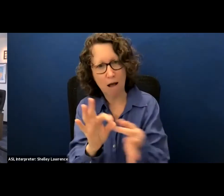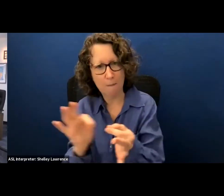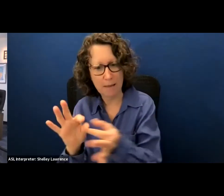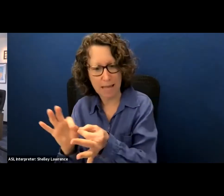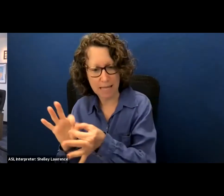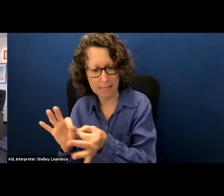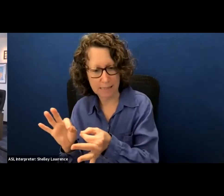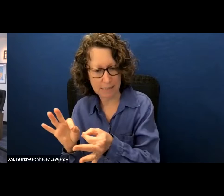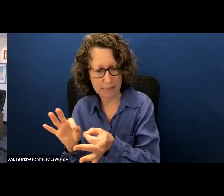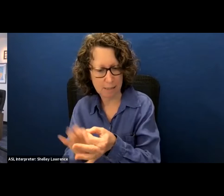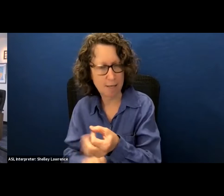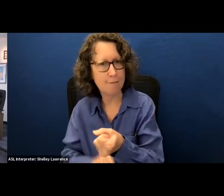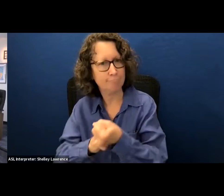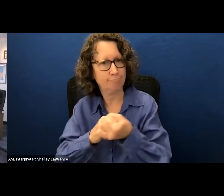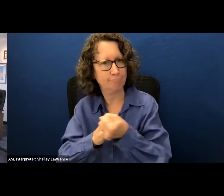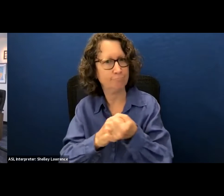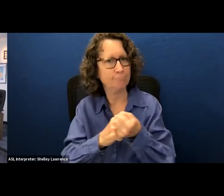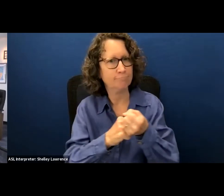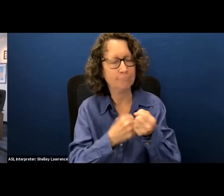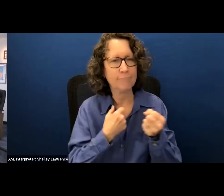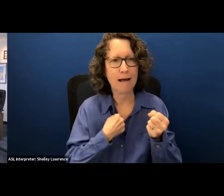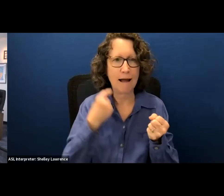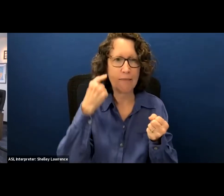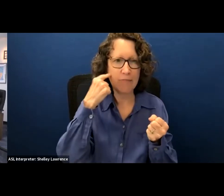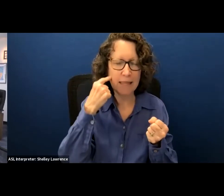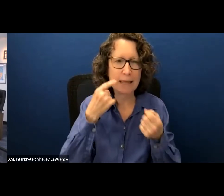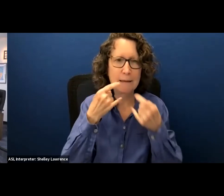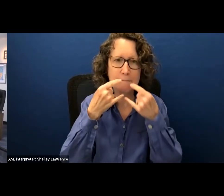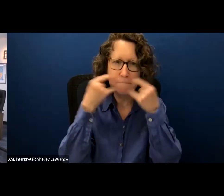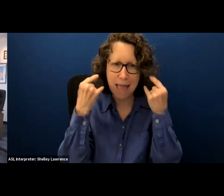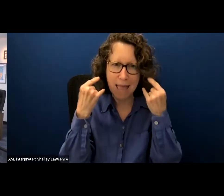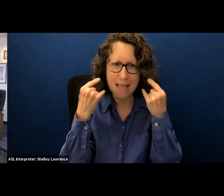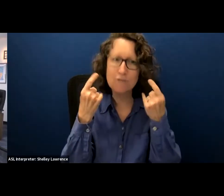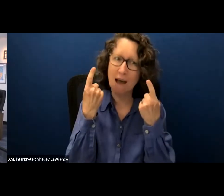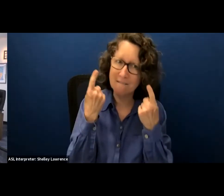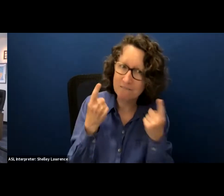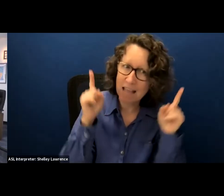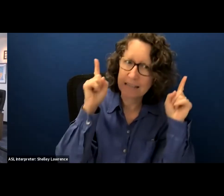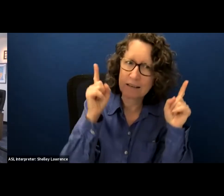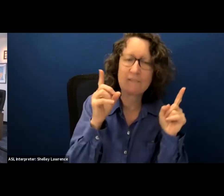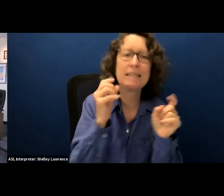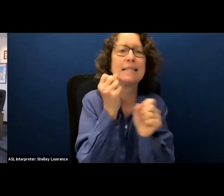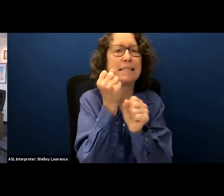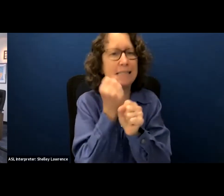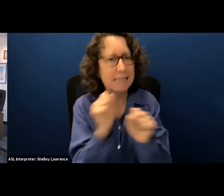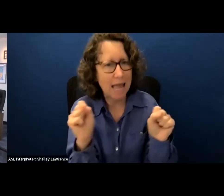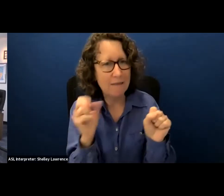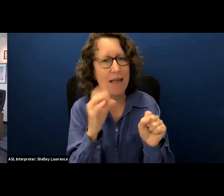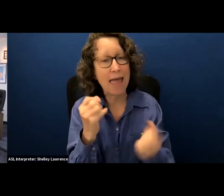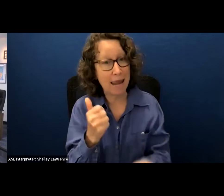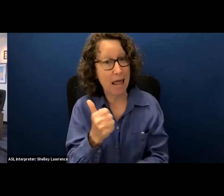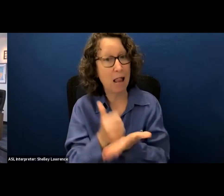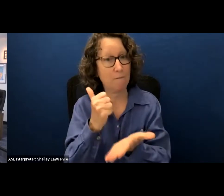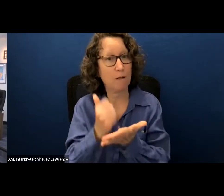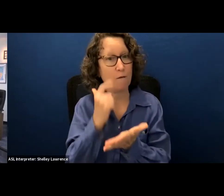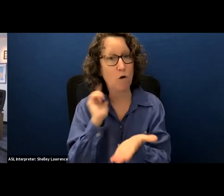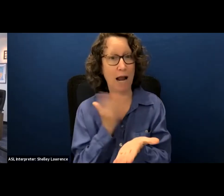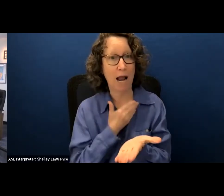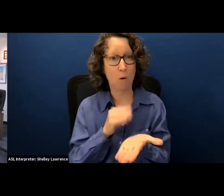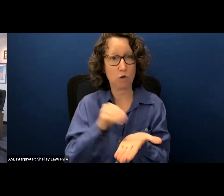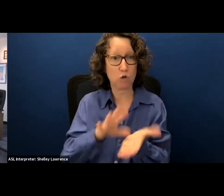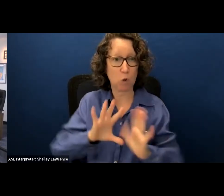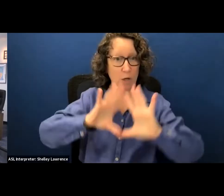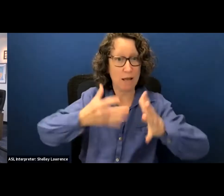that I believe that masks are effective and safe and helpful for our student